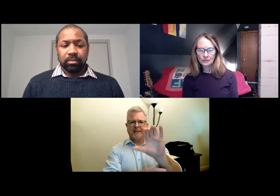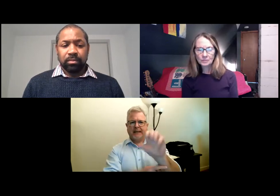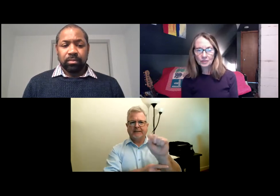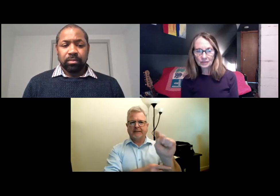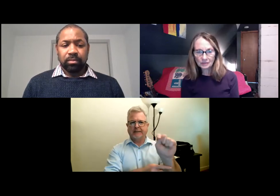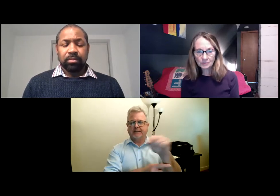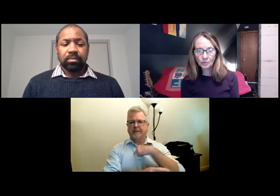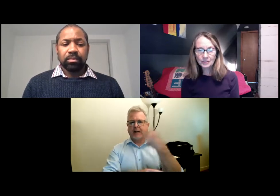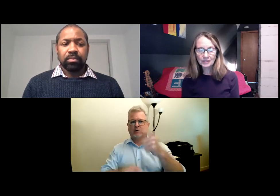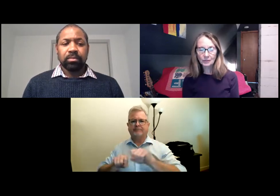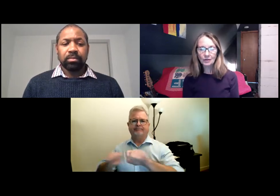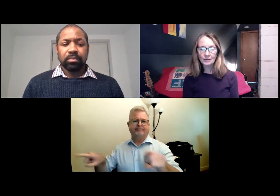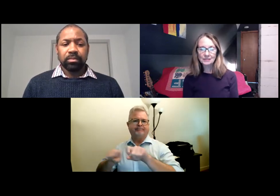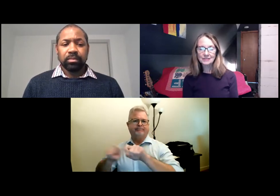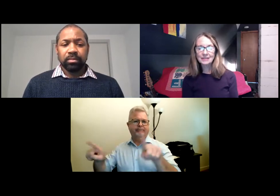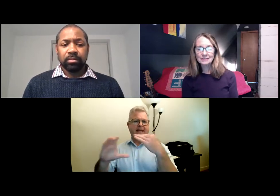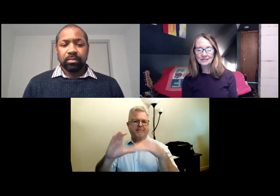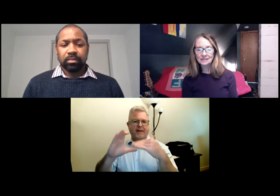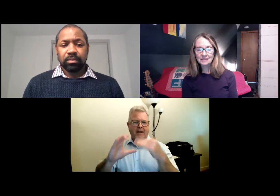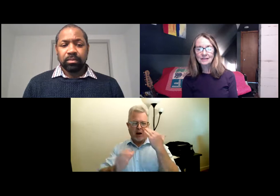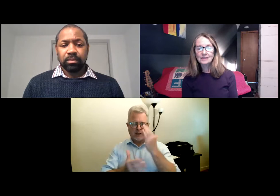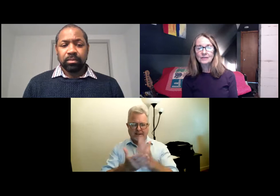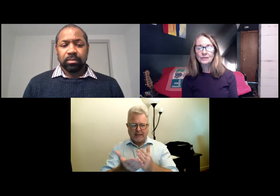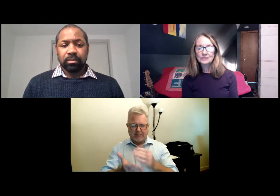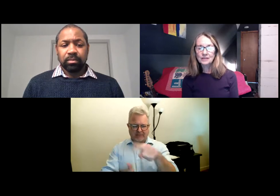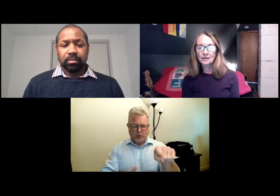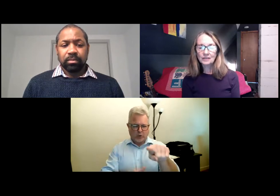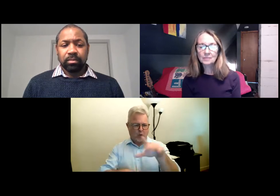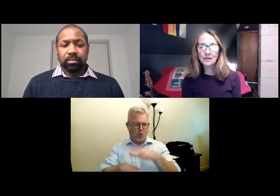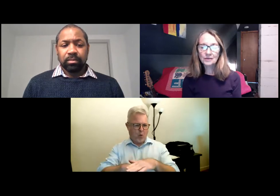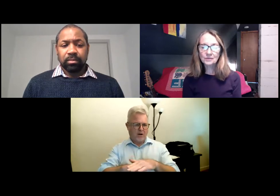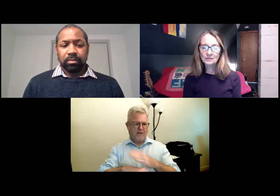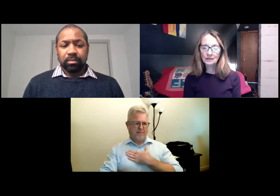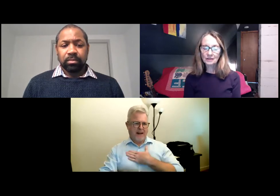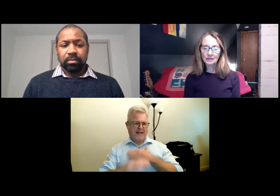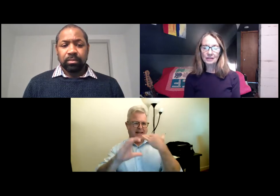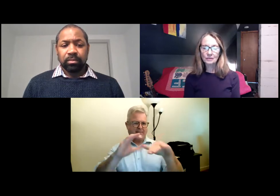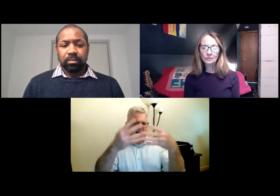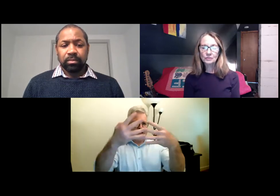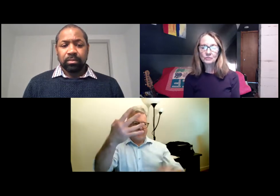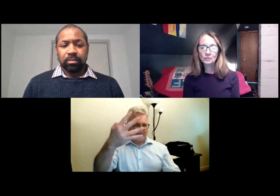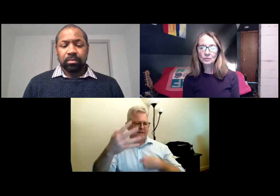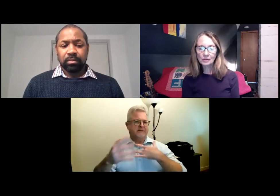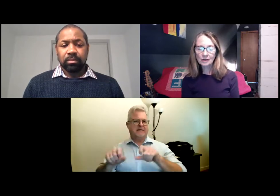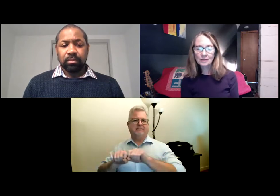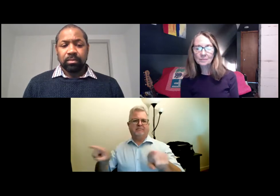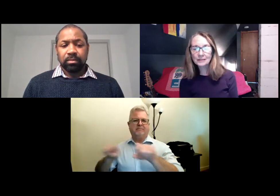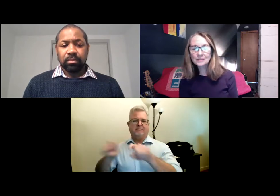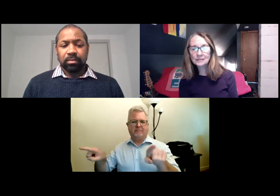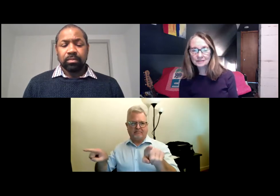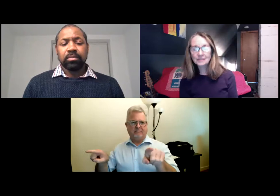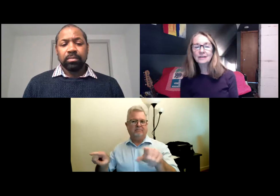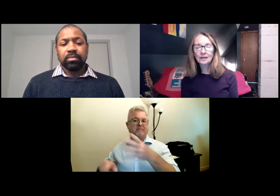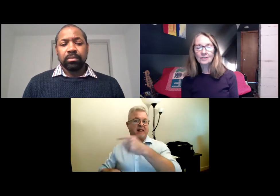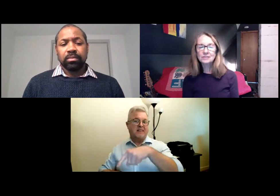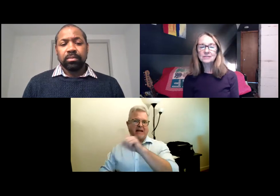with the community support team. We call it the CST. We send out emails, and I know those of you who are on my